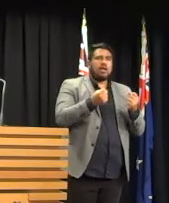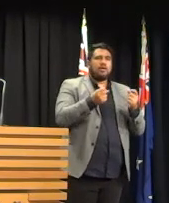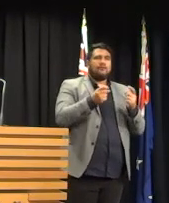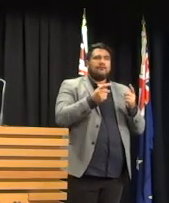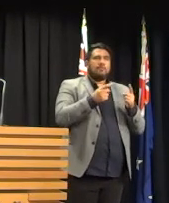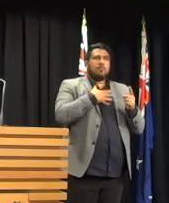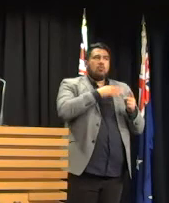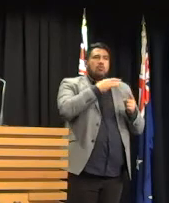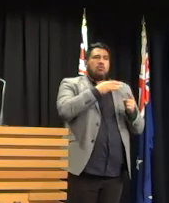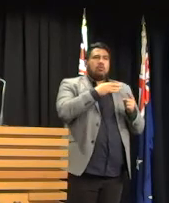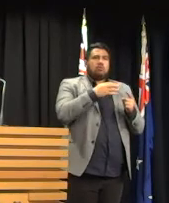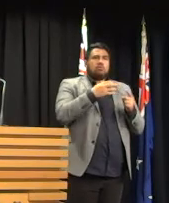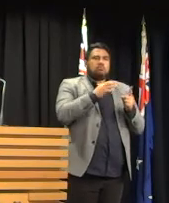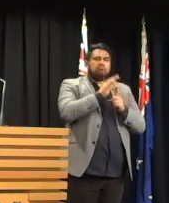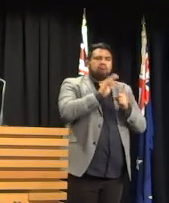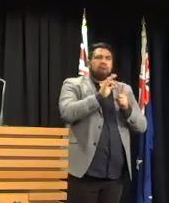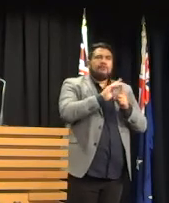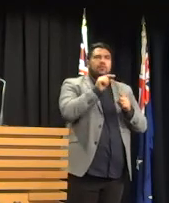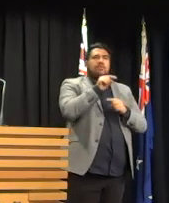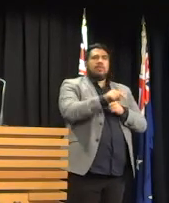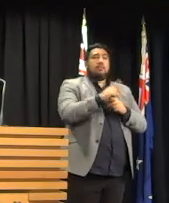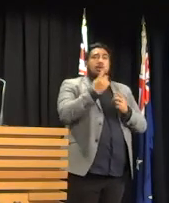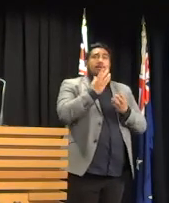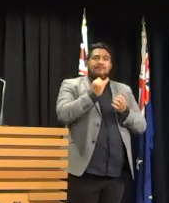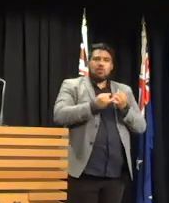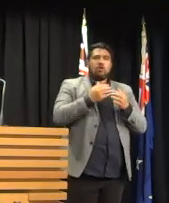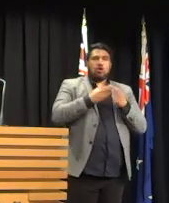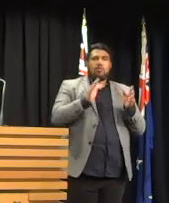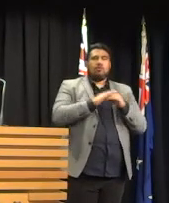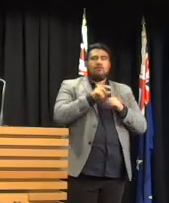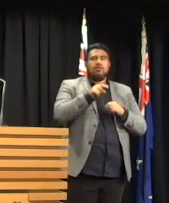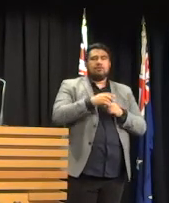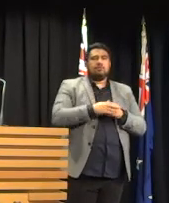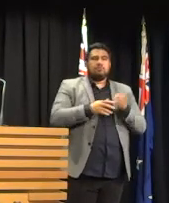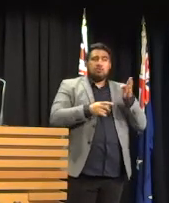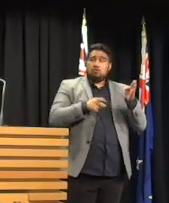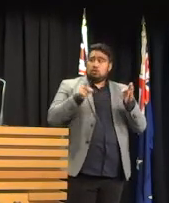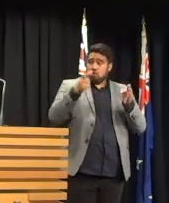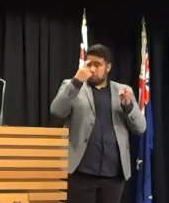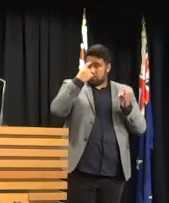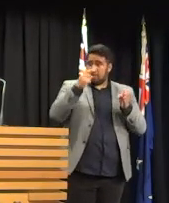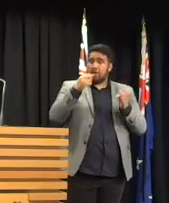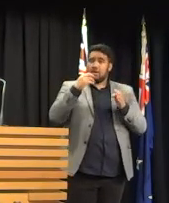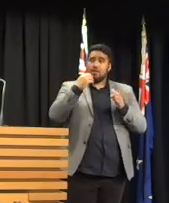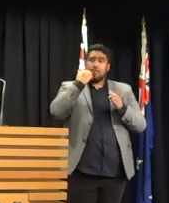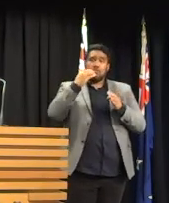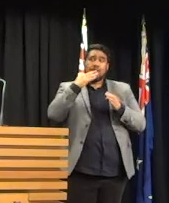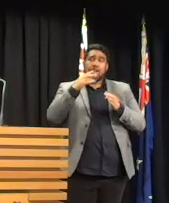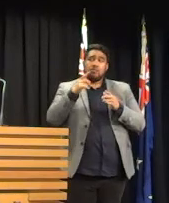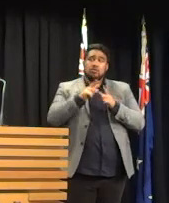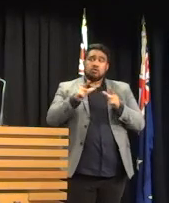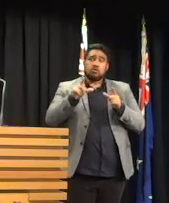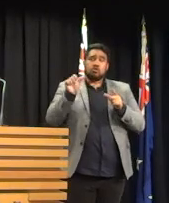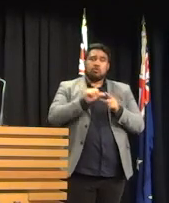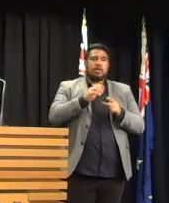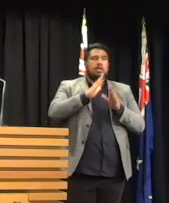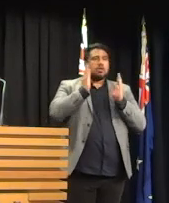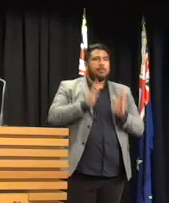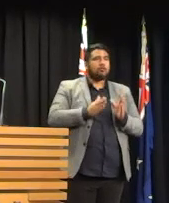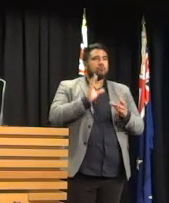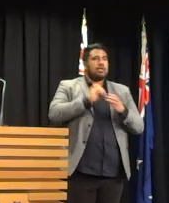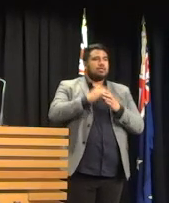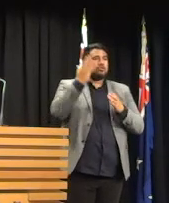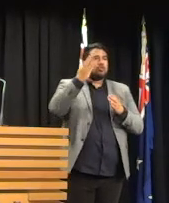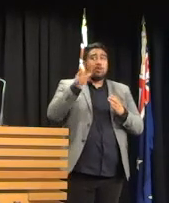gains on, but I'd be very, very open to how we could make that work. Absolutely. Do you think Te Reo should be compulsory in schools?